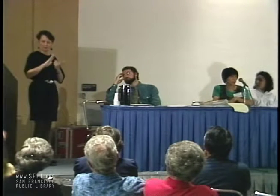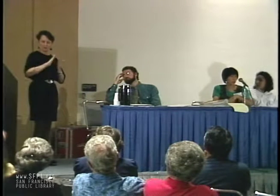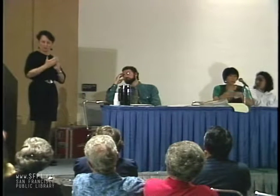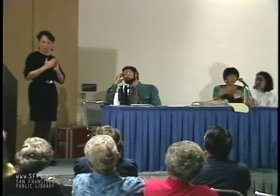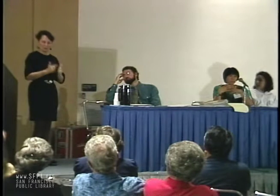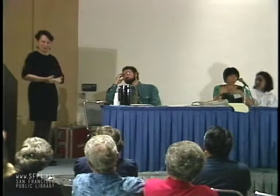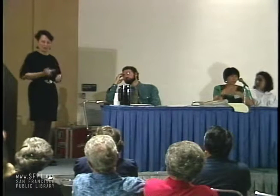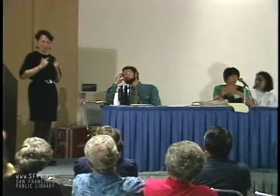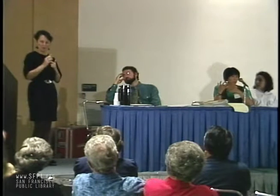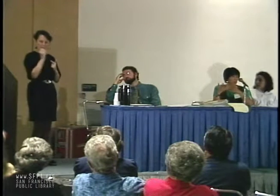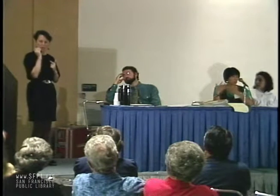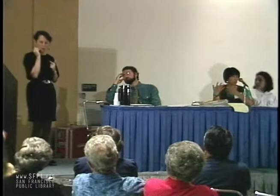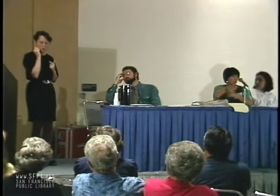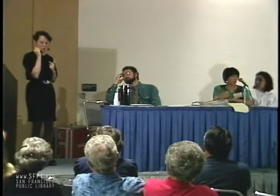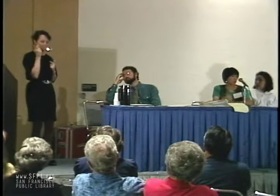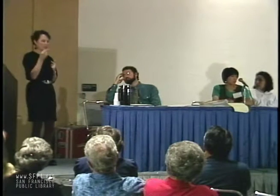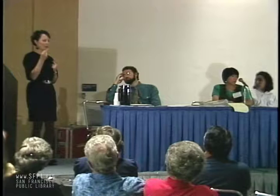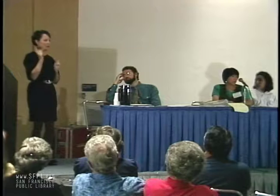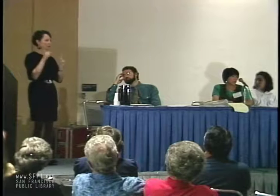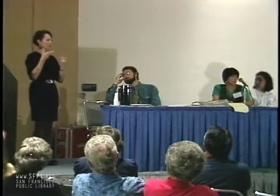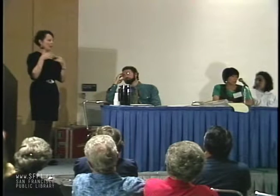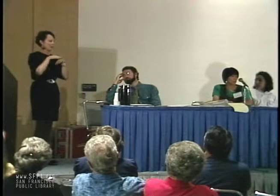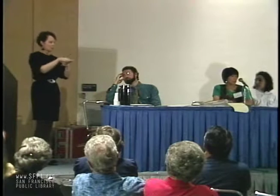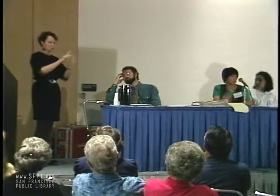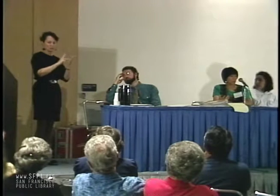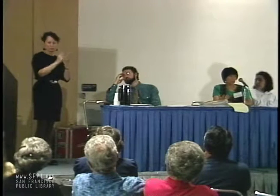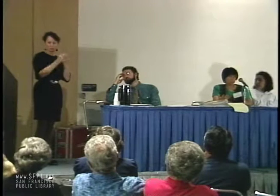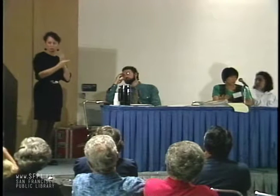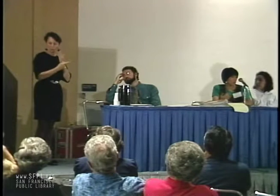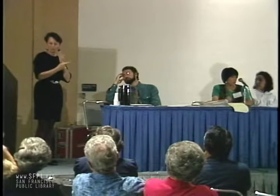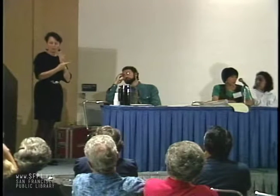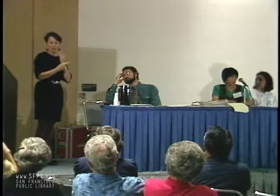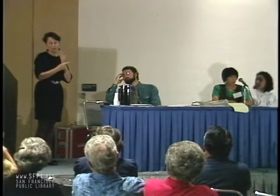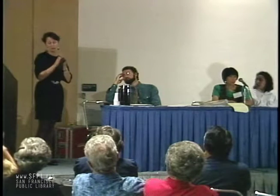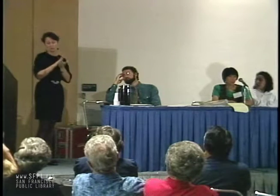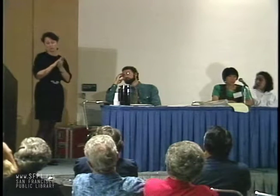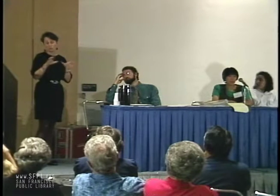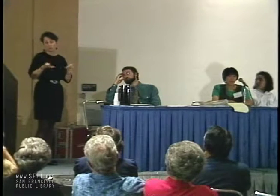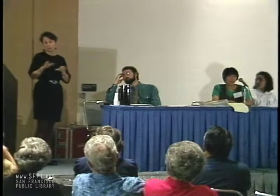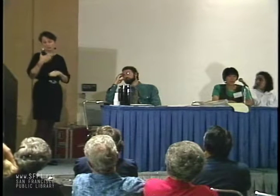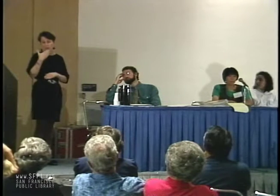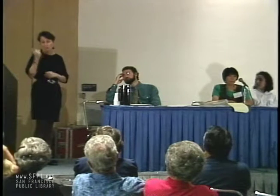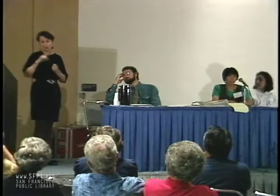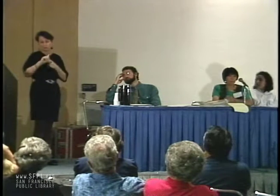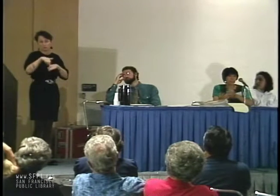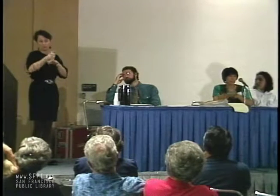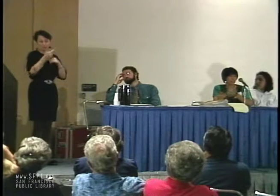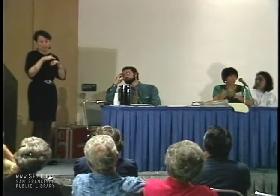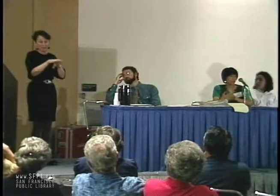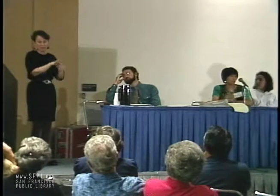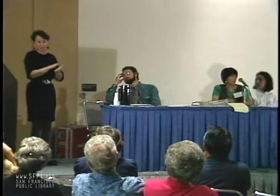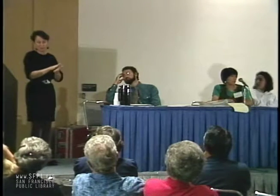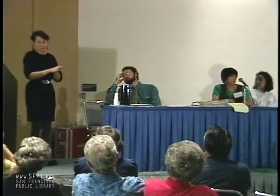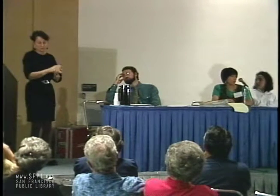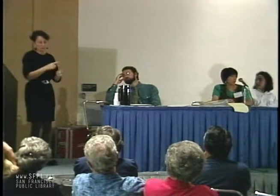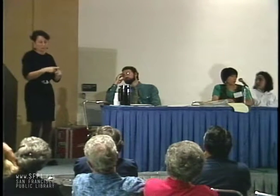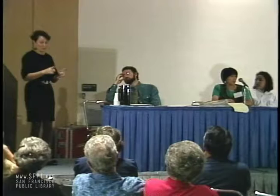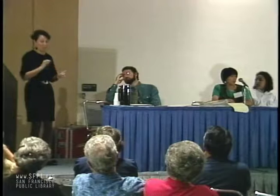they're going through whatever mainstream programs the school districts do their best to try to set up. So that's their peer group. Now,